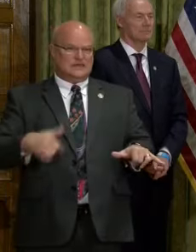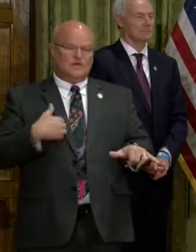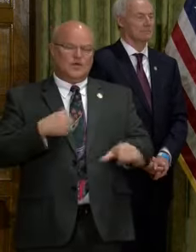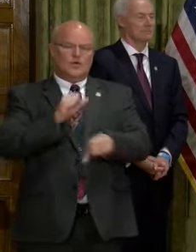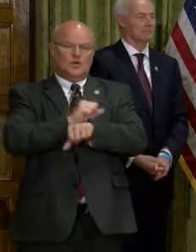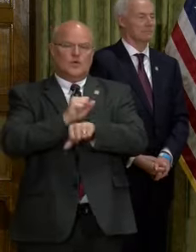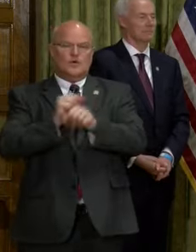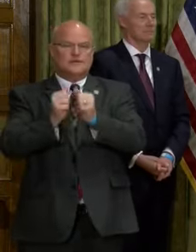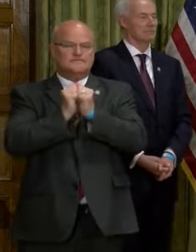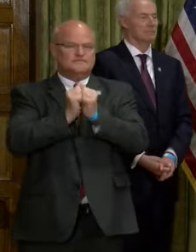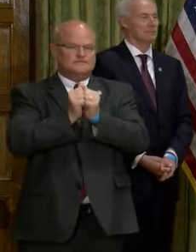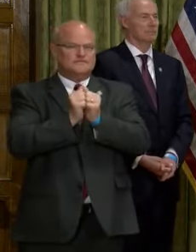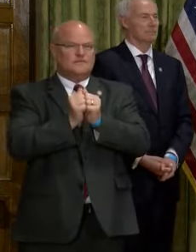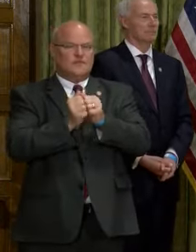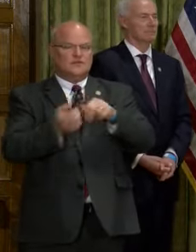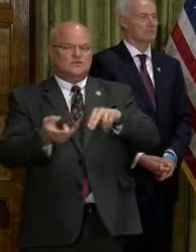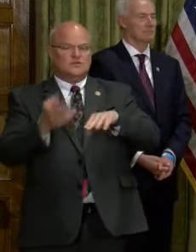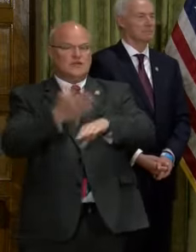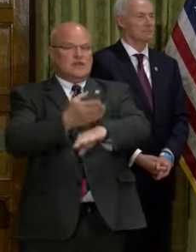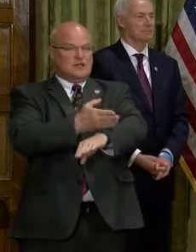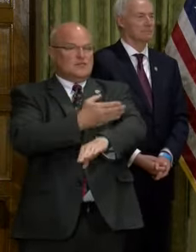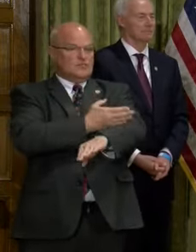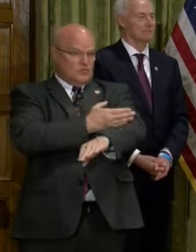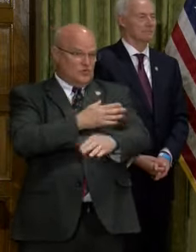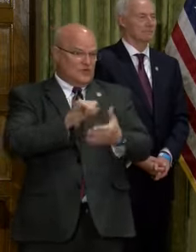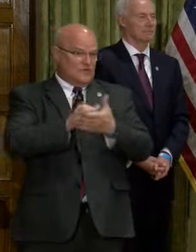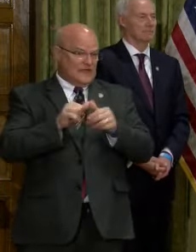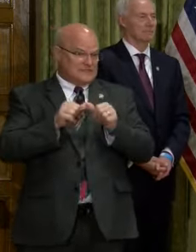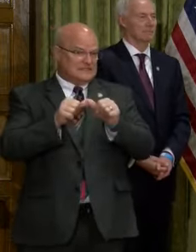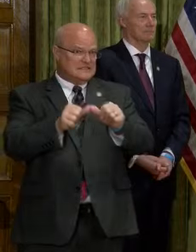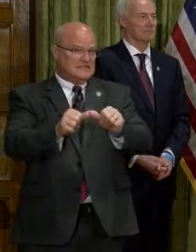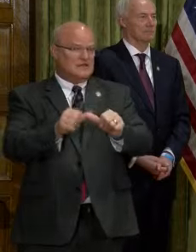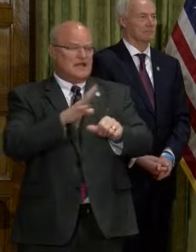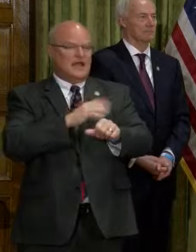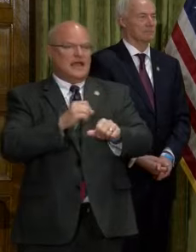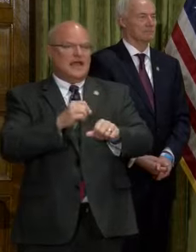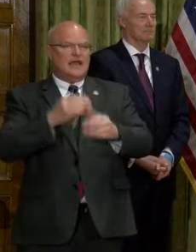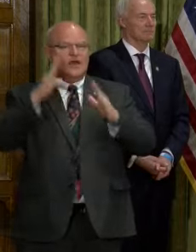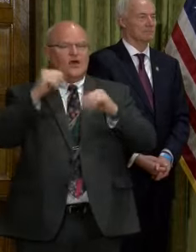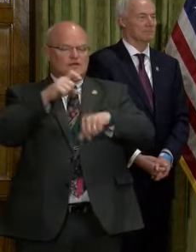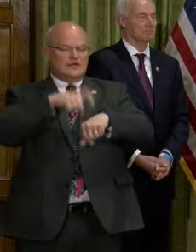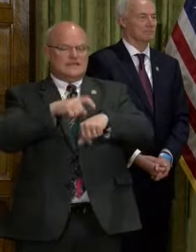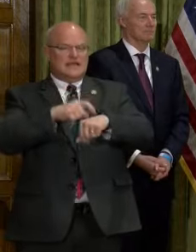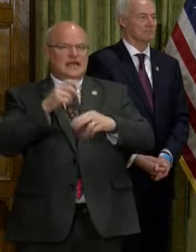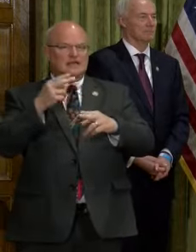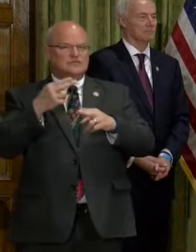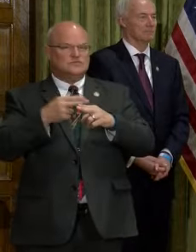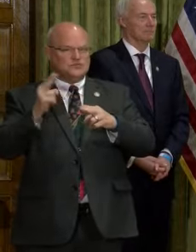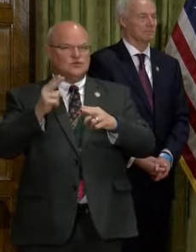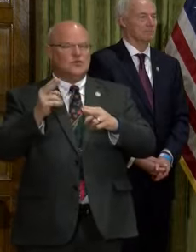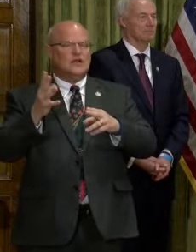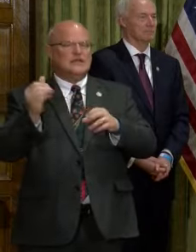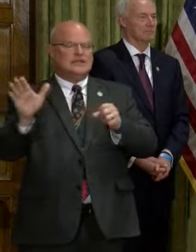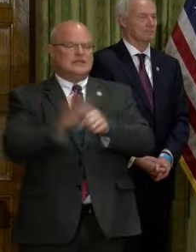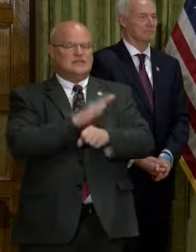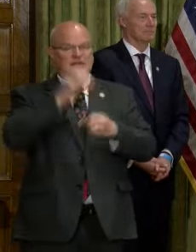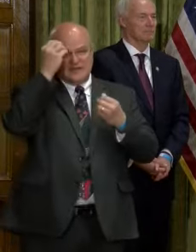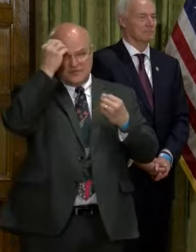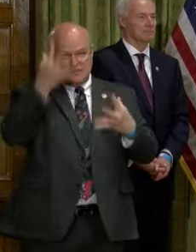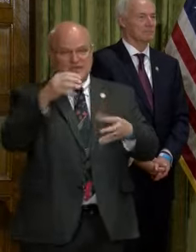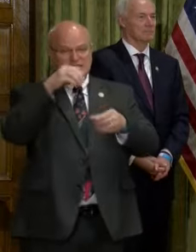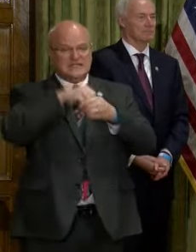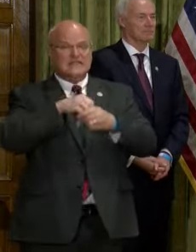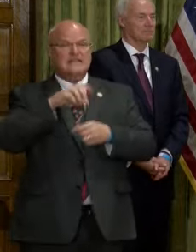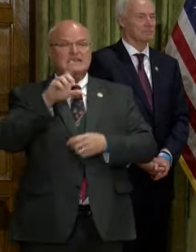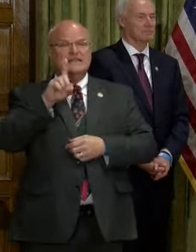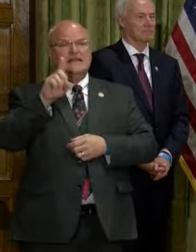working with ways to improve that and increase the timeliness of getting complete information to our database,